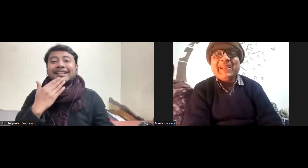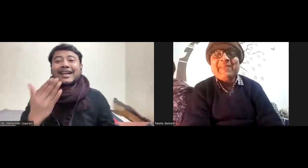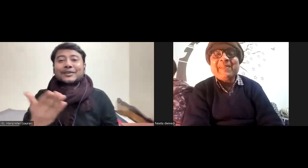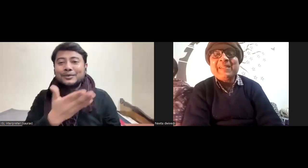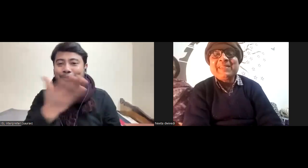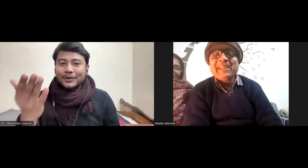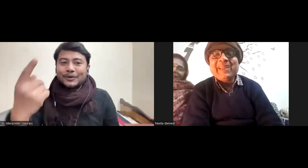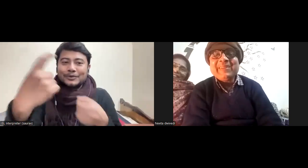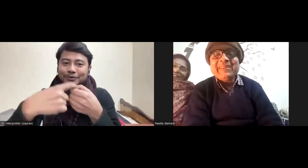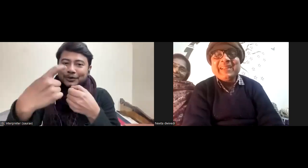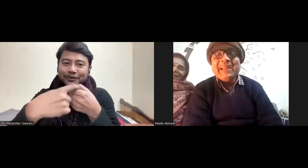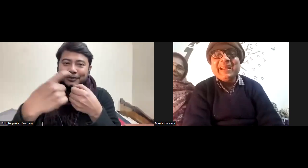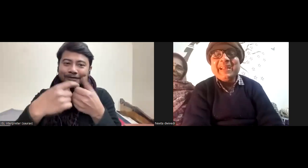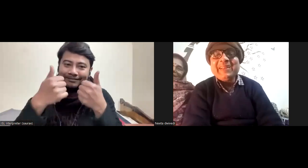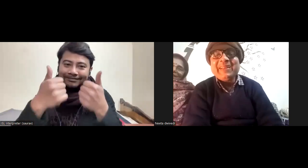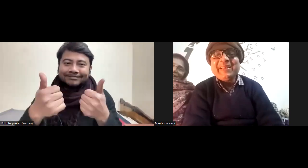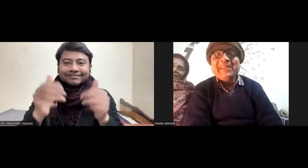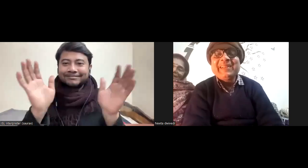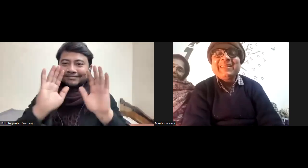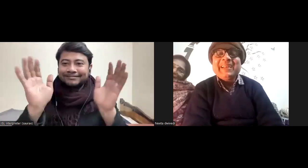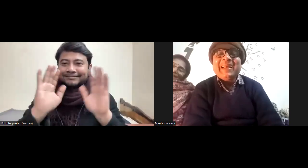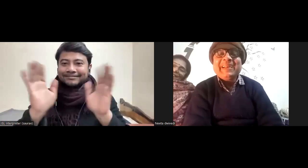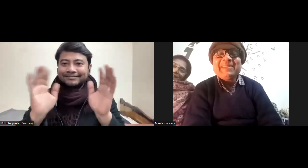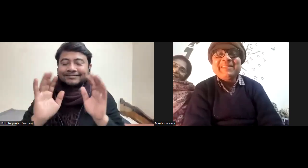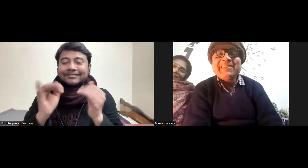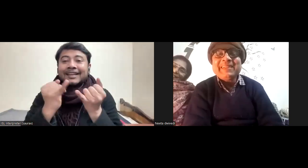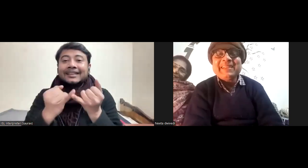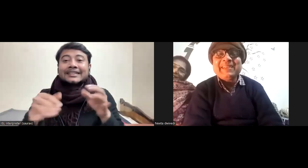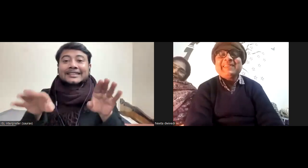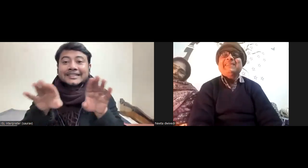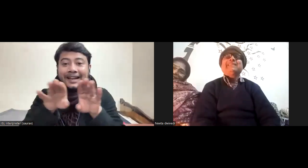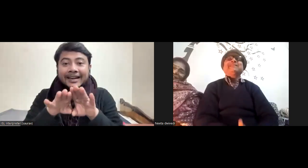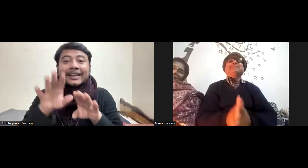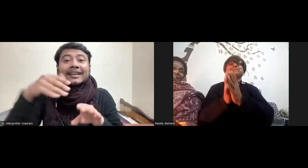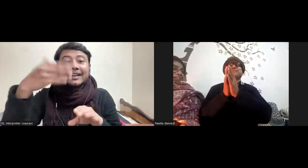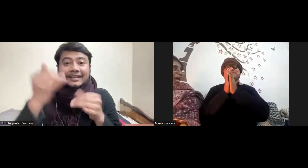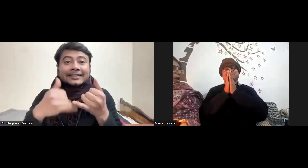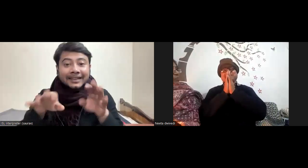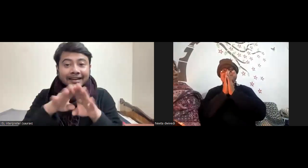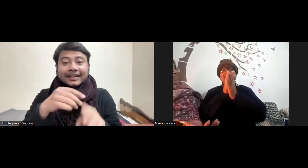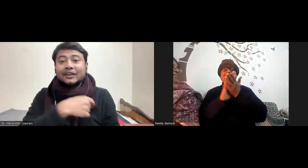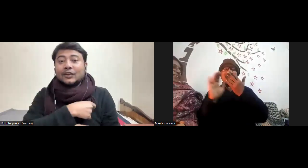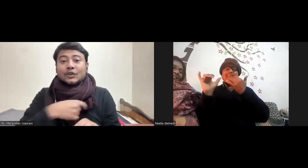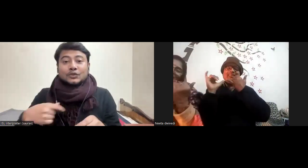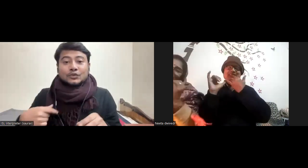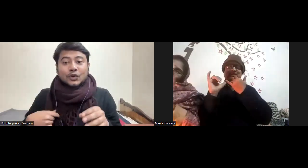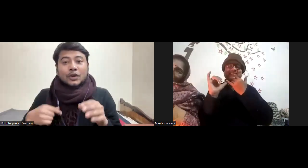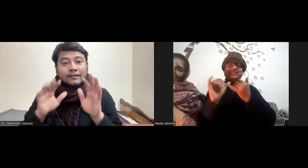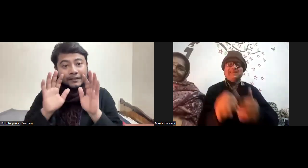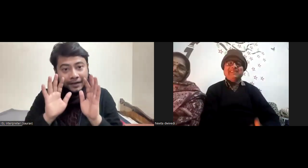so much. Hare Krishna. If Saurav is available, we'll have a class on Sunday. Otherwise, we'll see you next